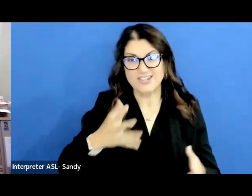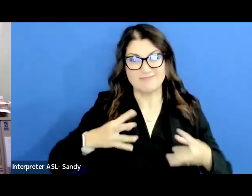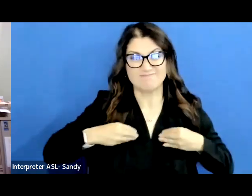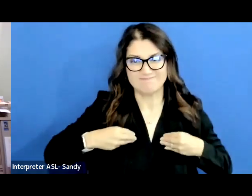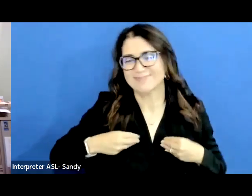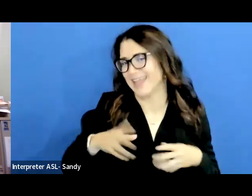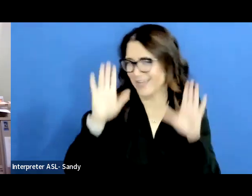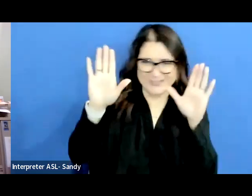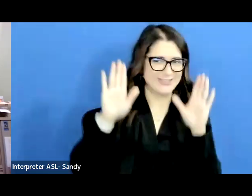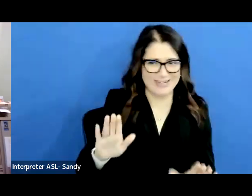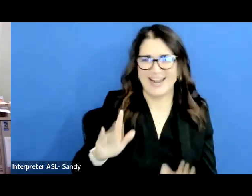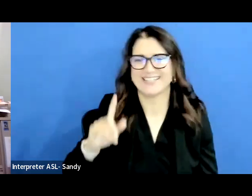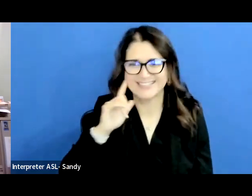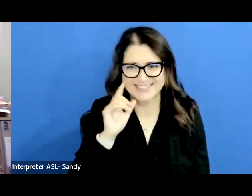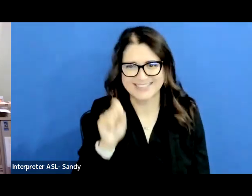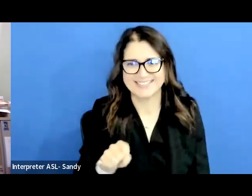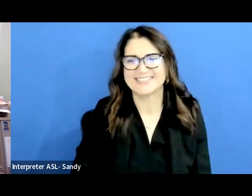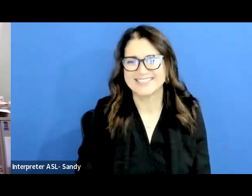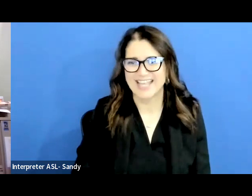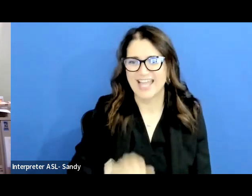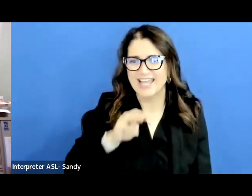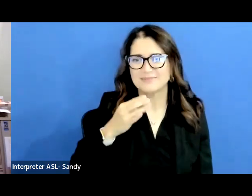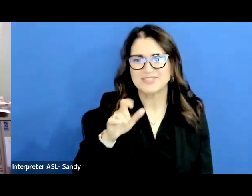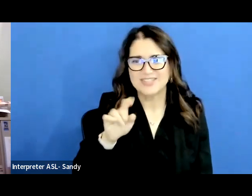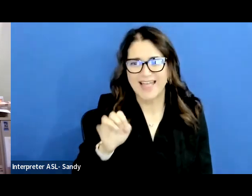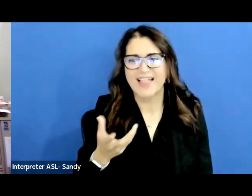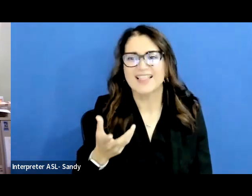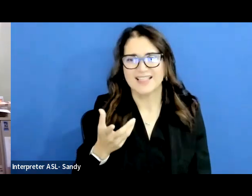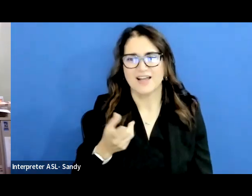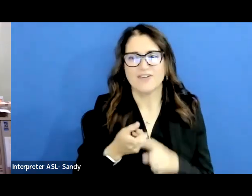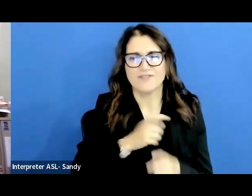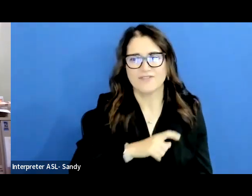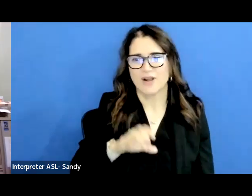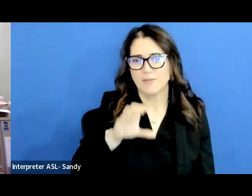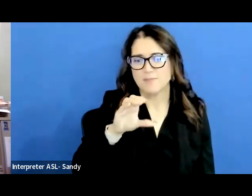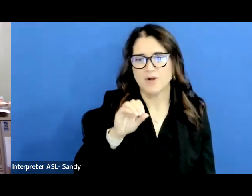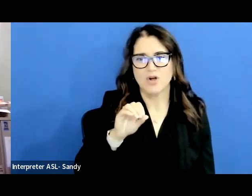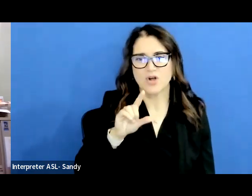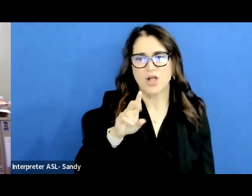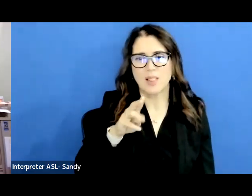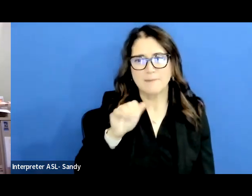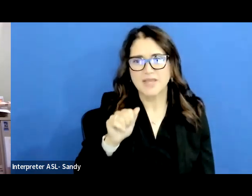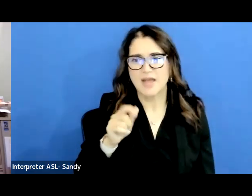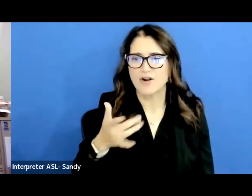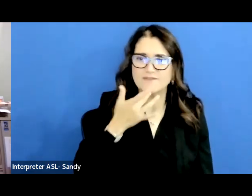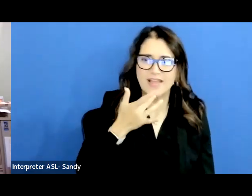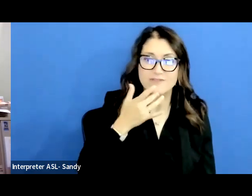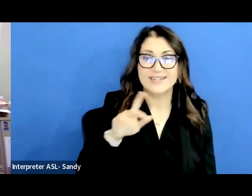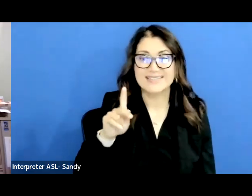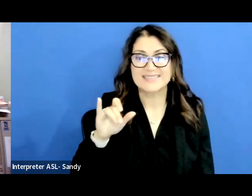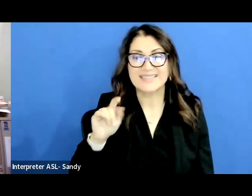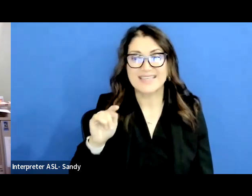hear. And Michelle here logging in from Colombia. Favorite Halloween candy is Kit